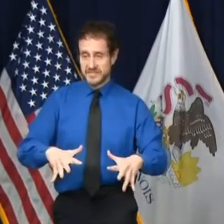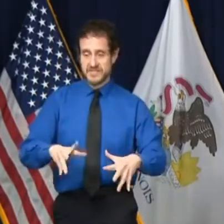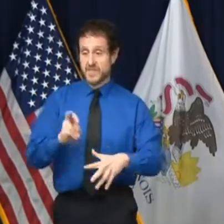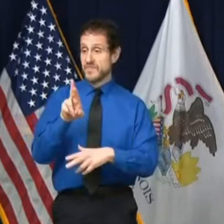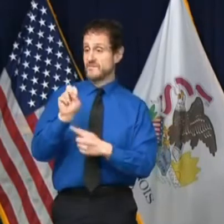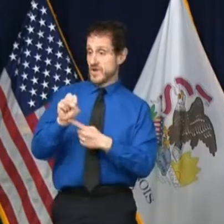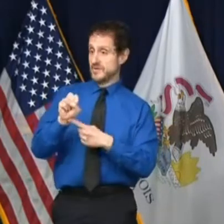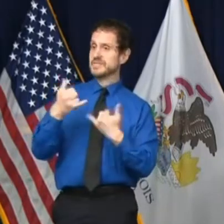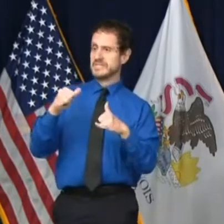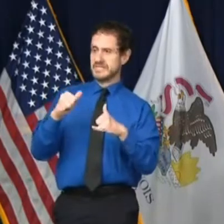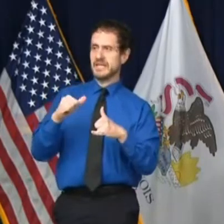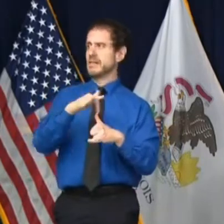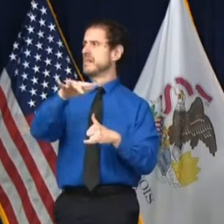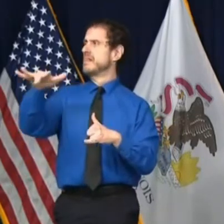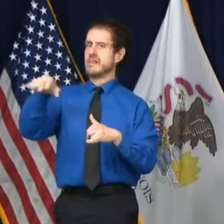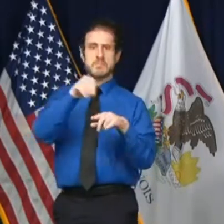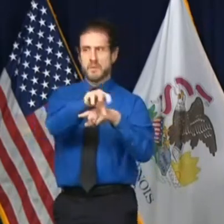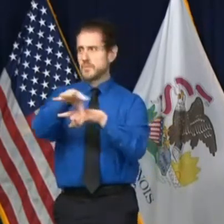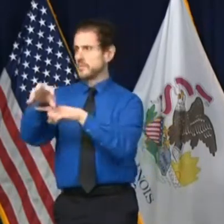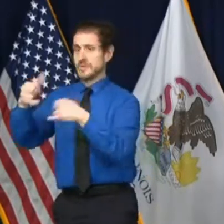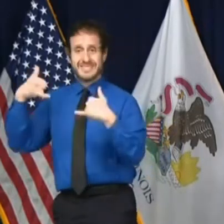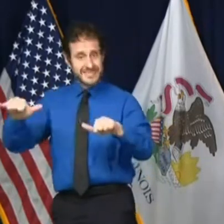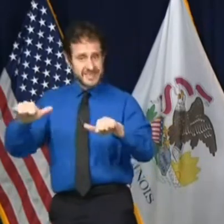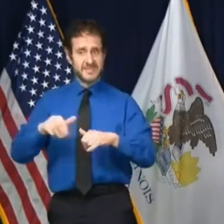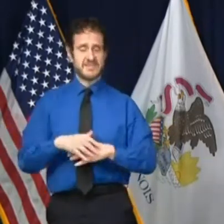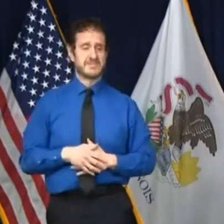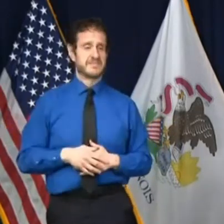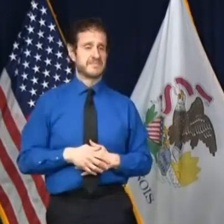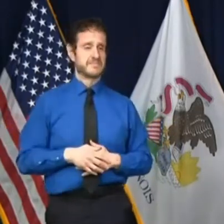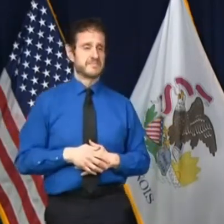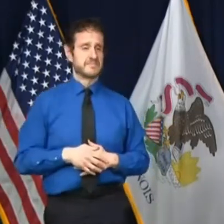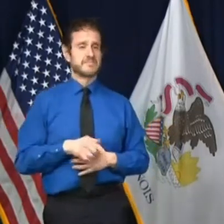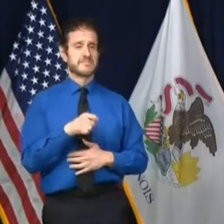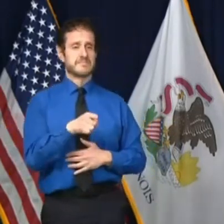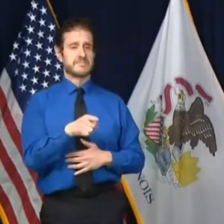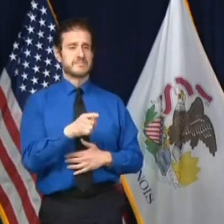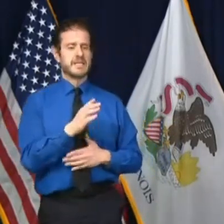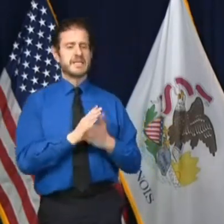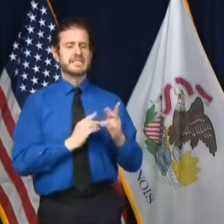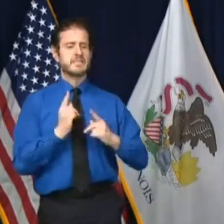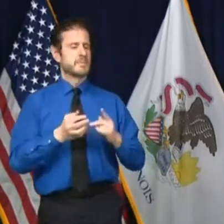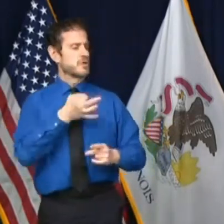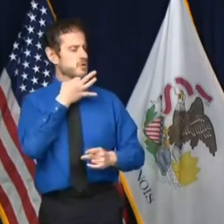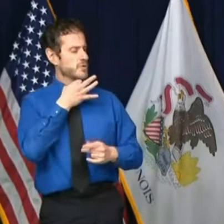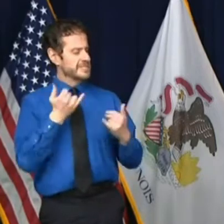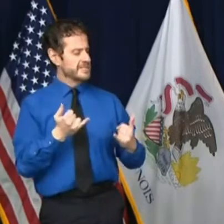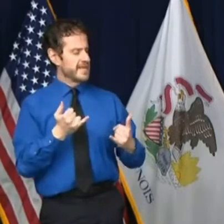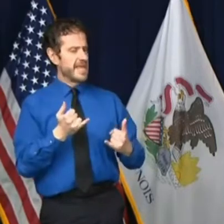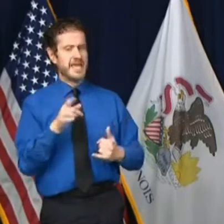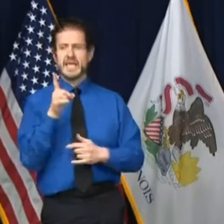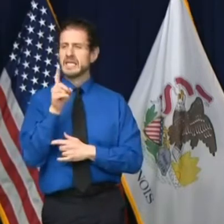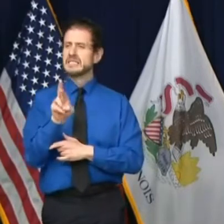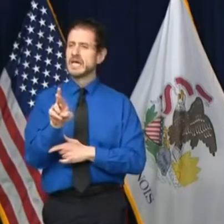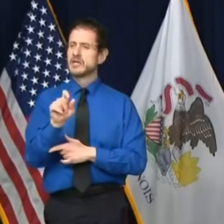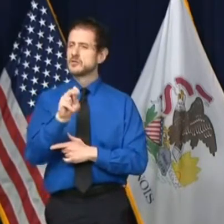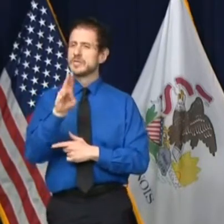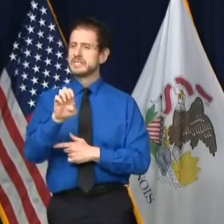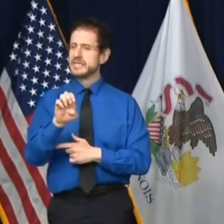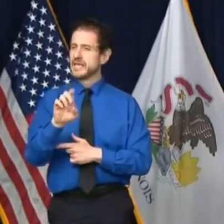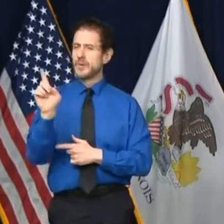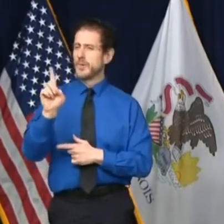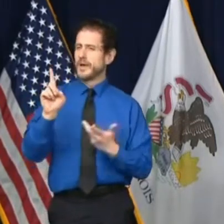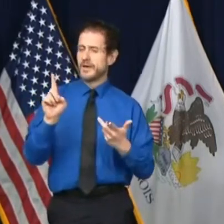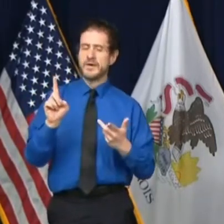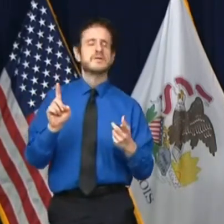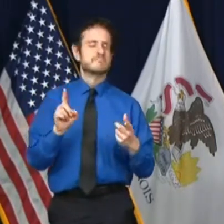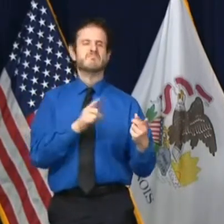away. It's still out there. There are some wondering where Dr. Ezeki is today. She had a family matter,